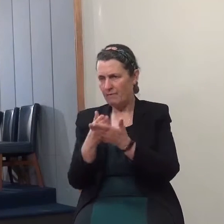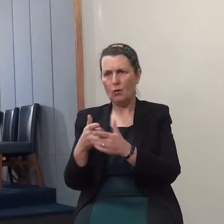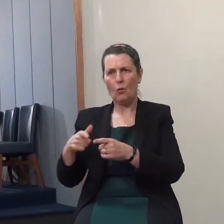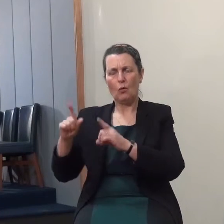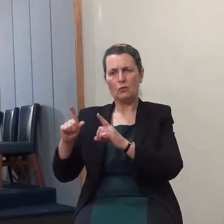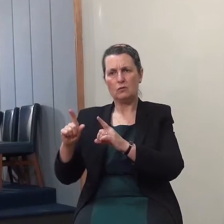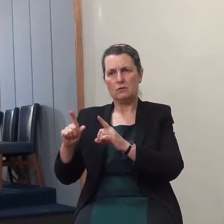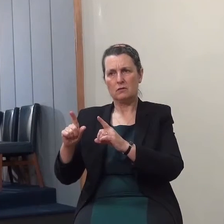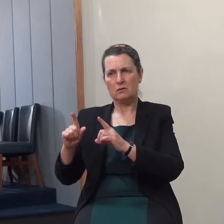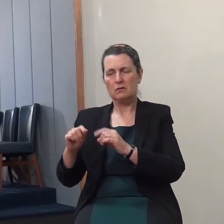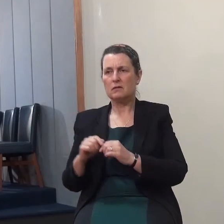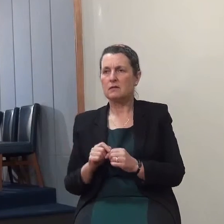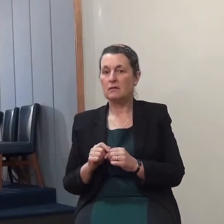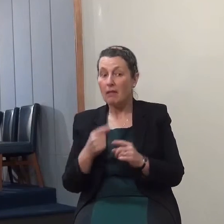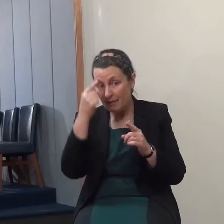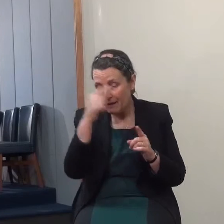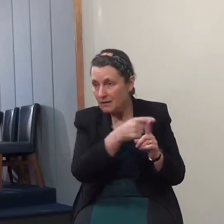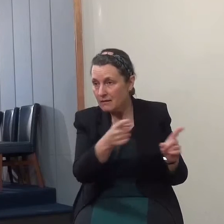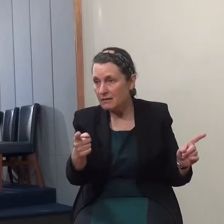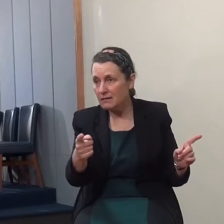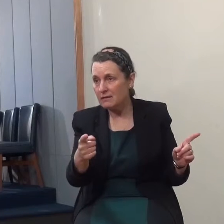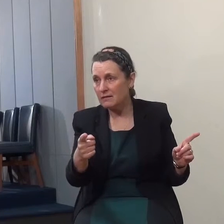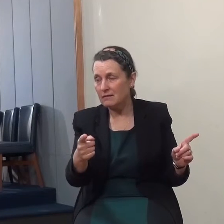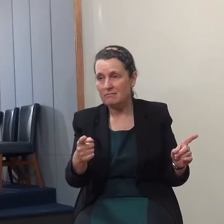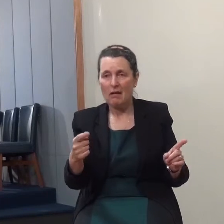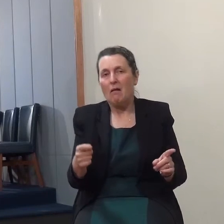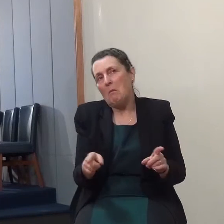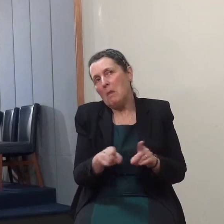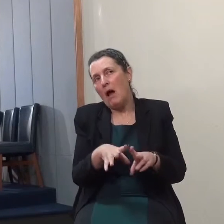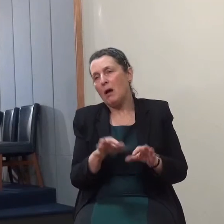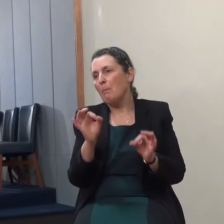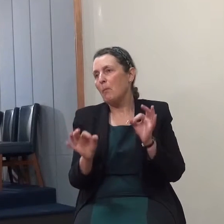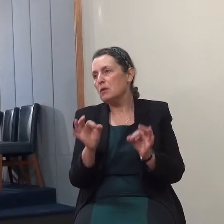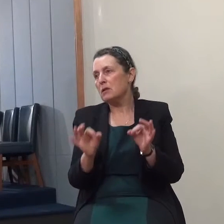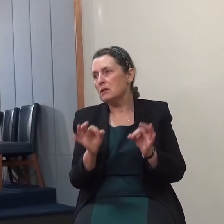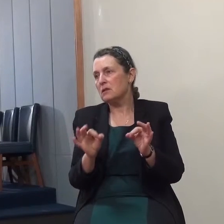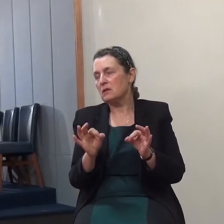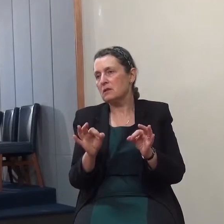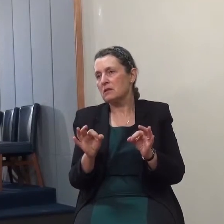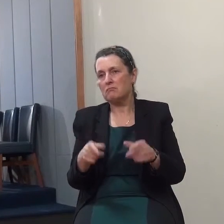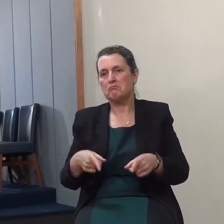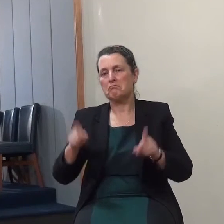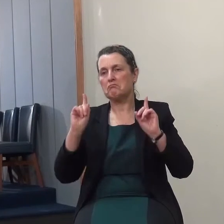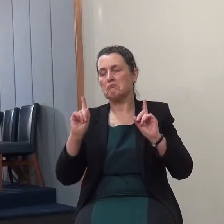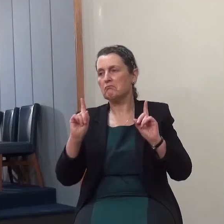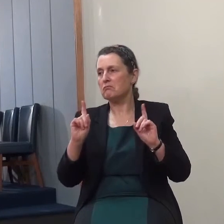And it would nevertheless be a kind of civil also and earthly